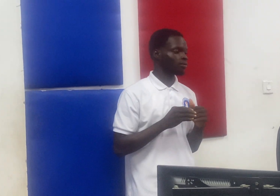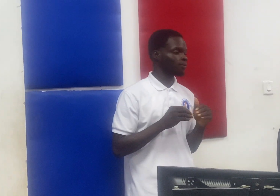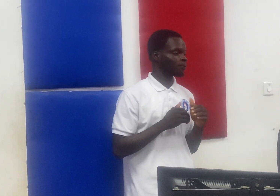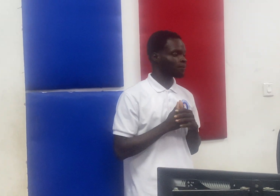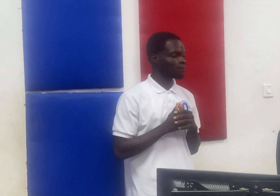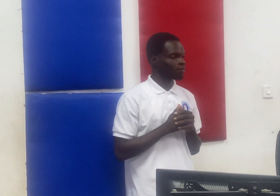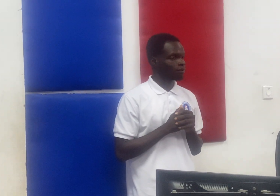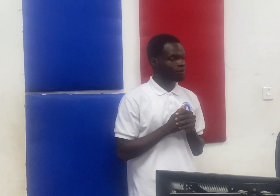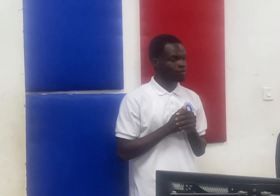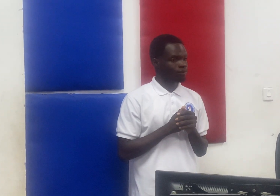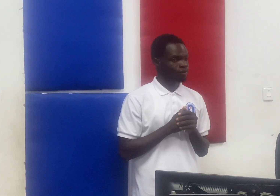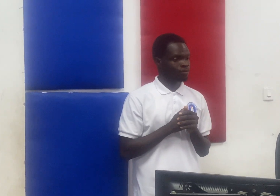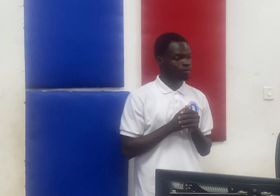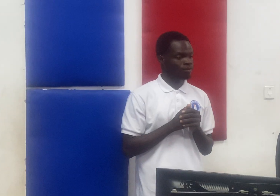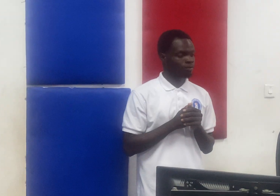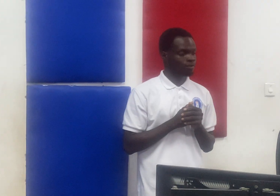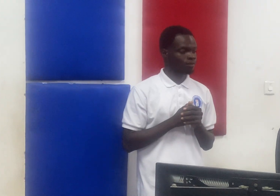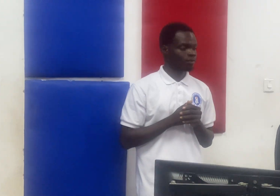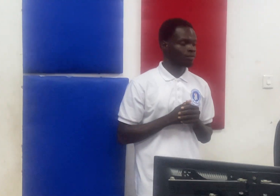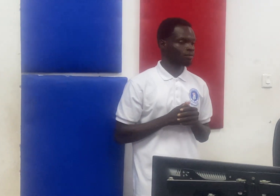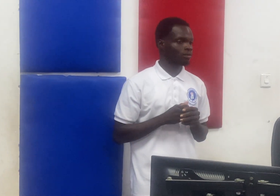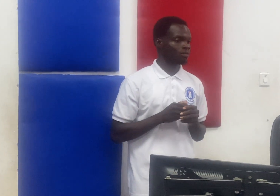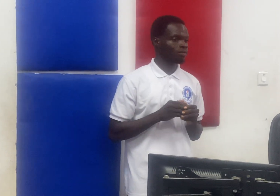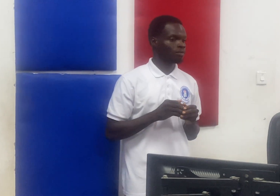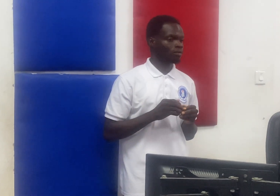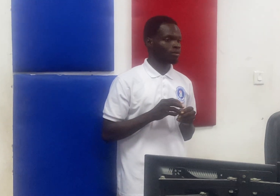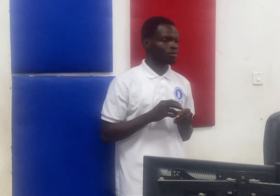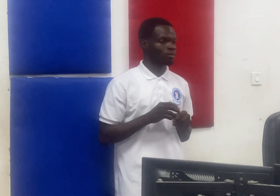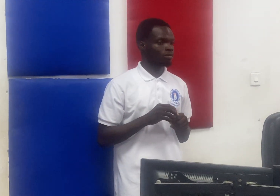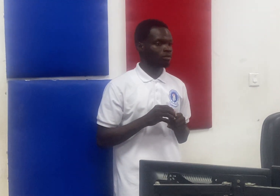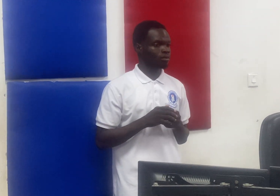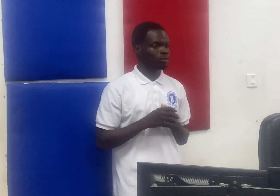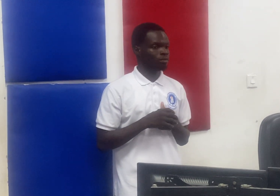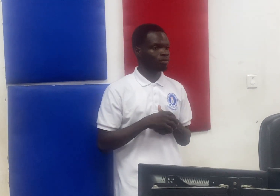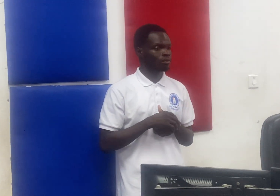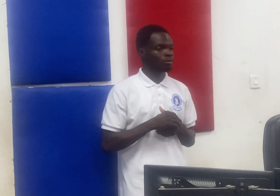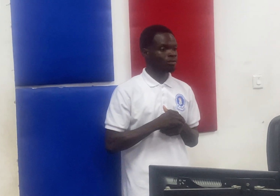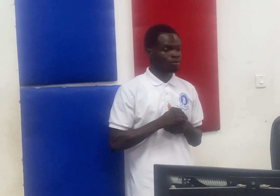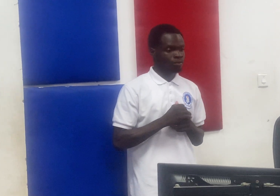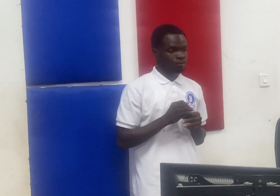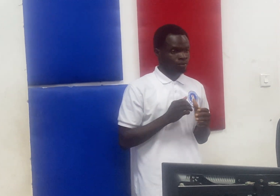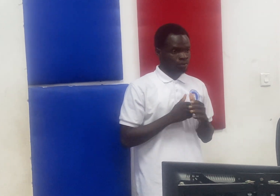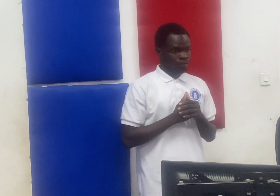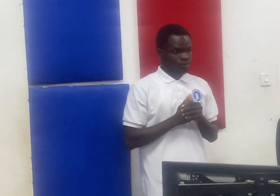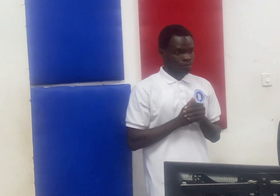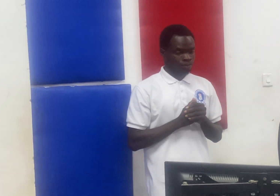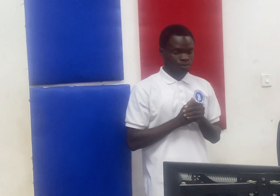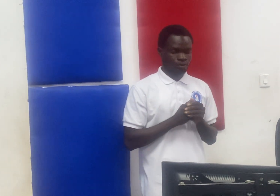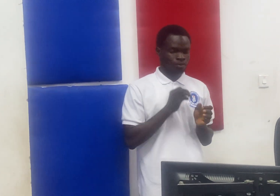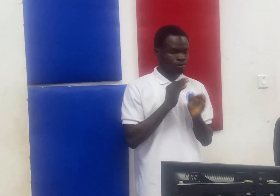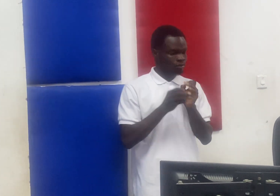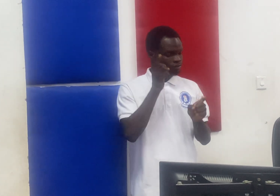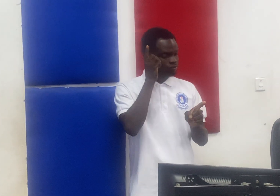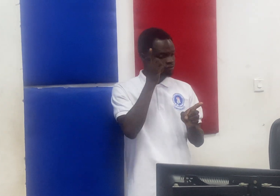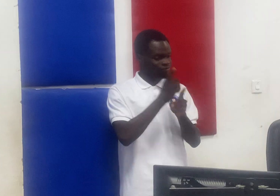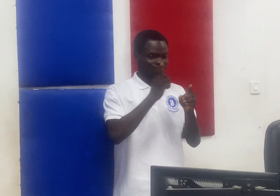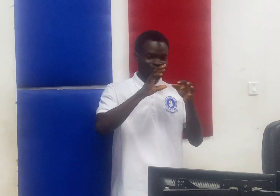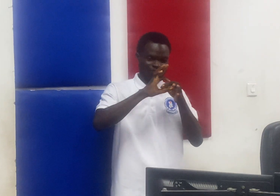It's quite unfortunate we were not able to hear from him. If you just joined, this is